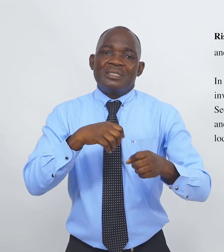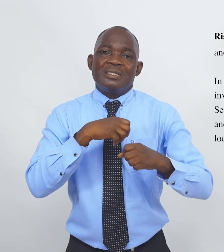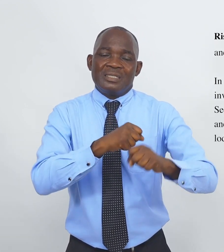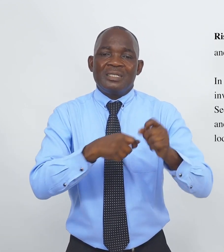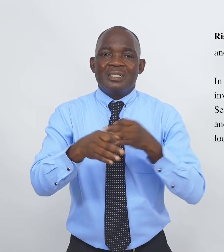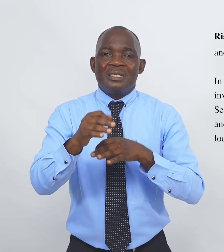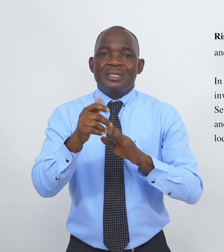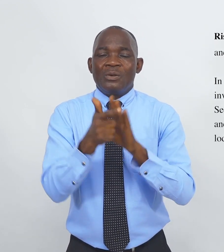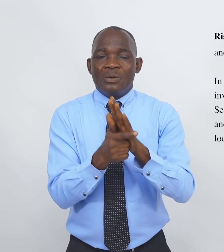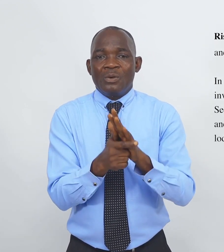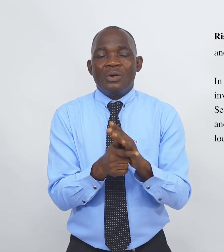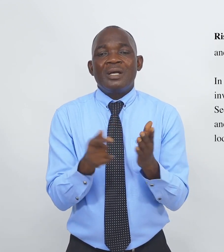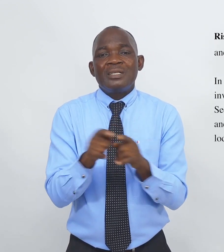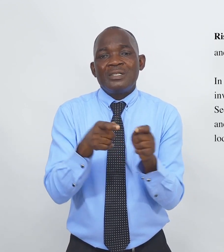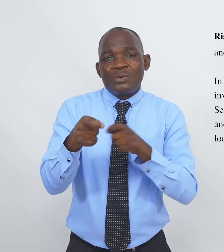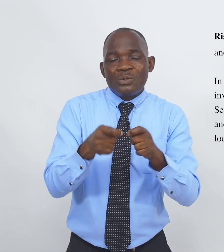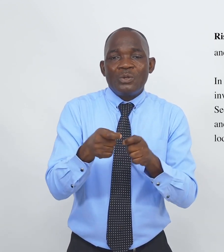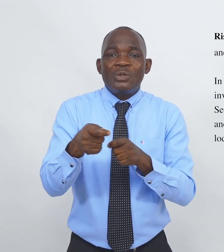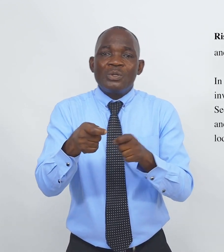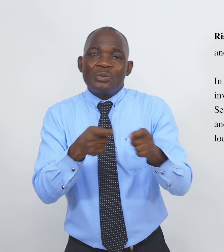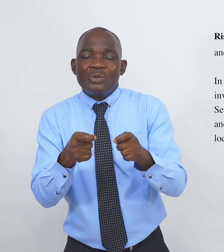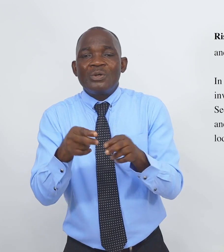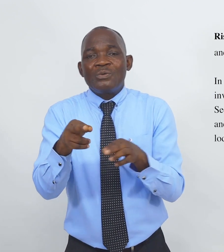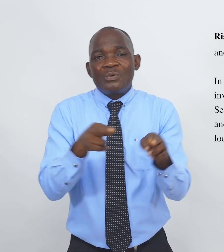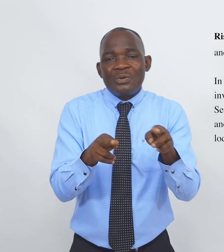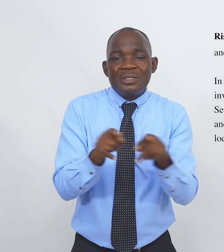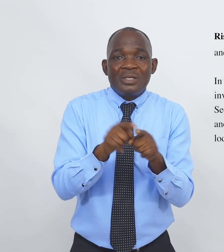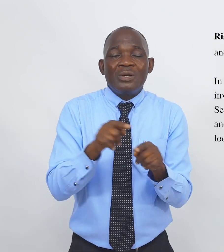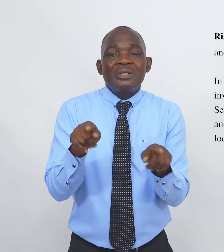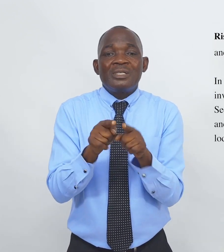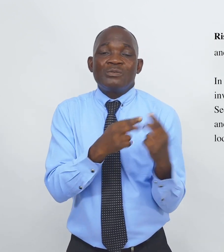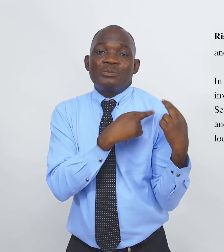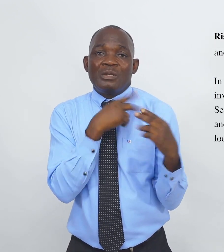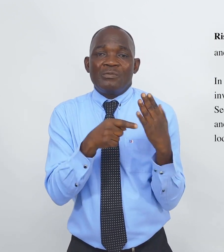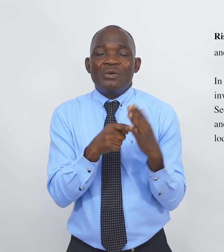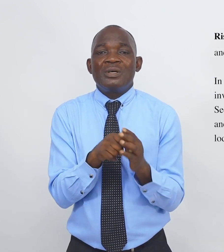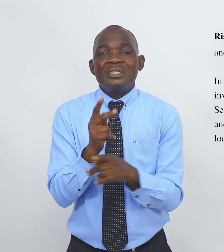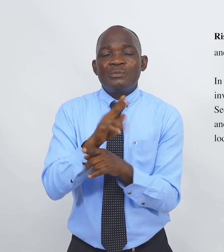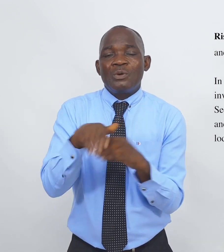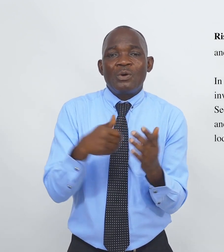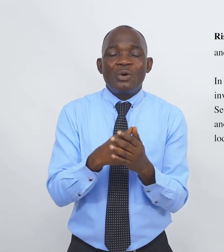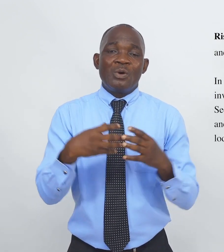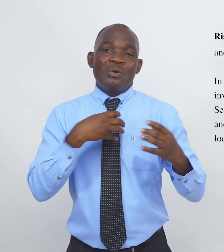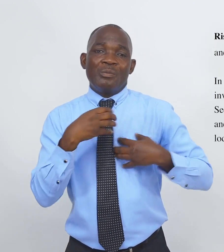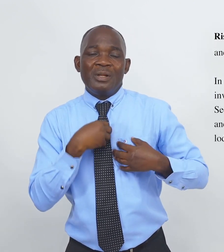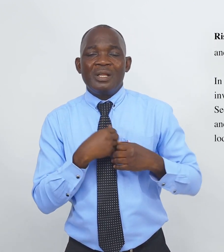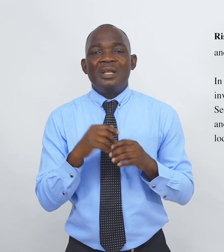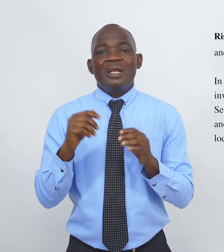law, rules, and regulations, and is also in charge of handling all complaints lodged with the